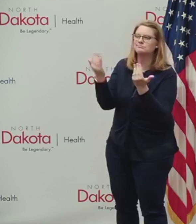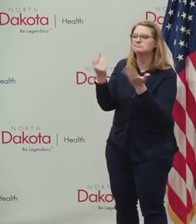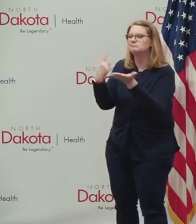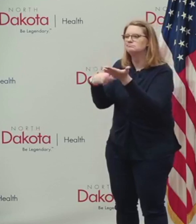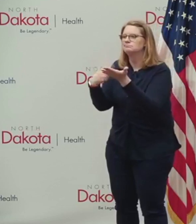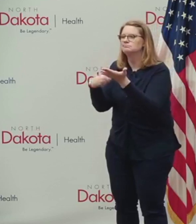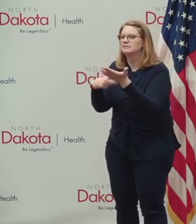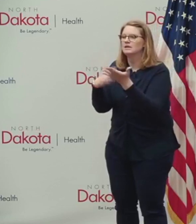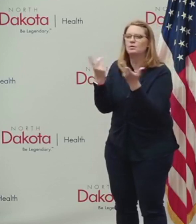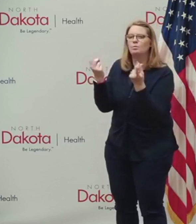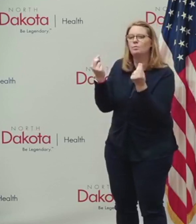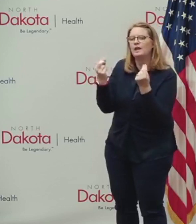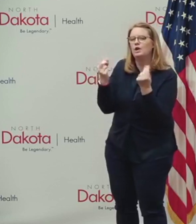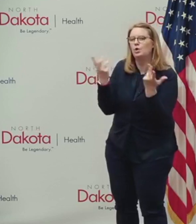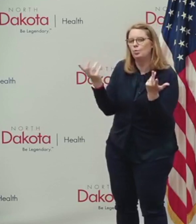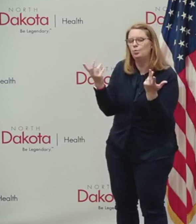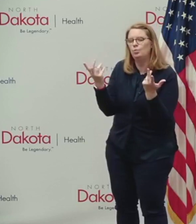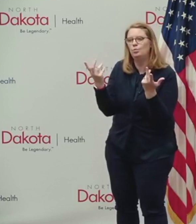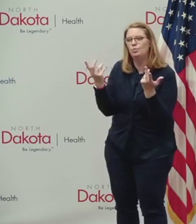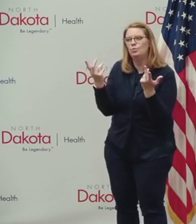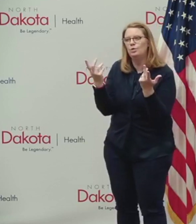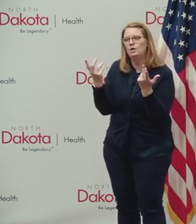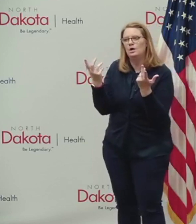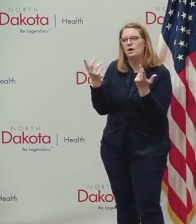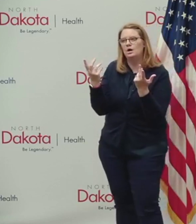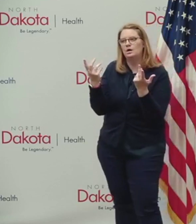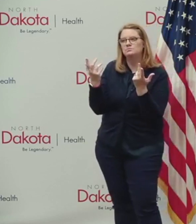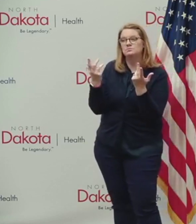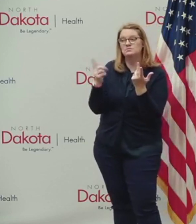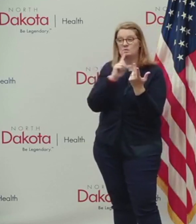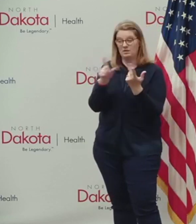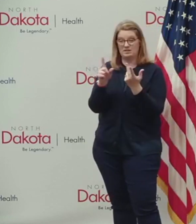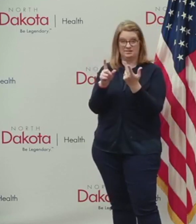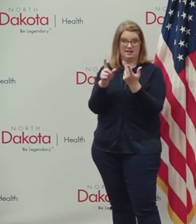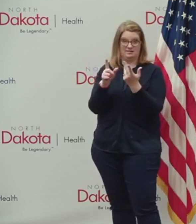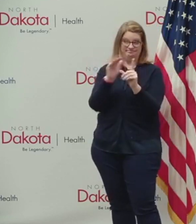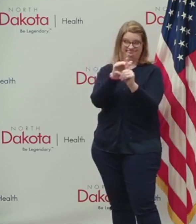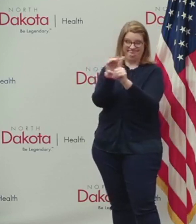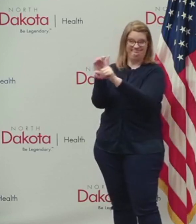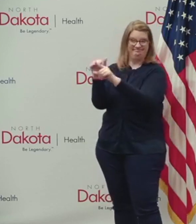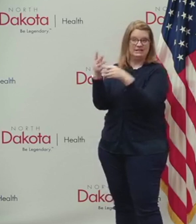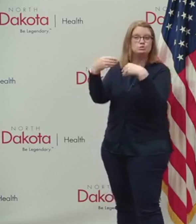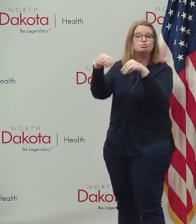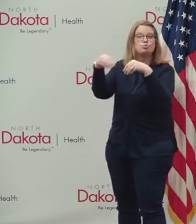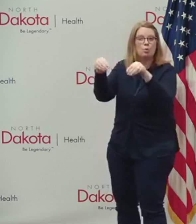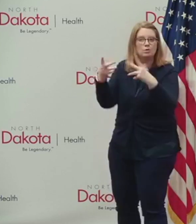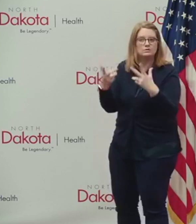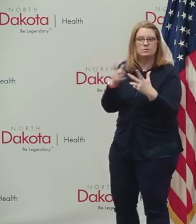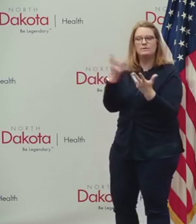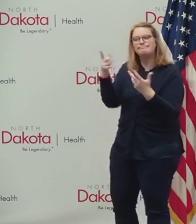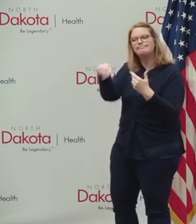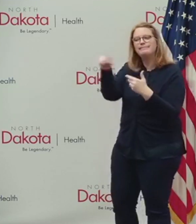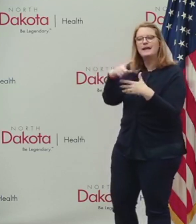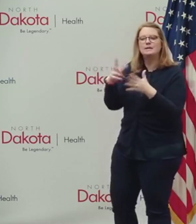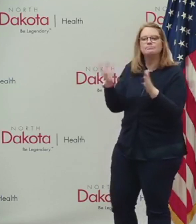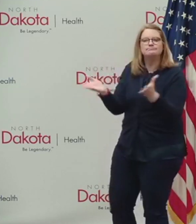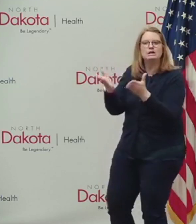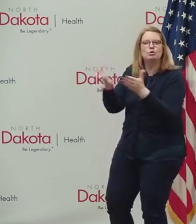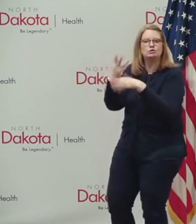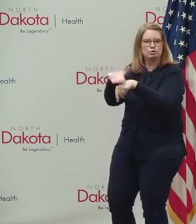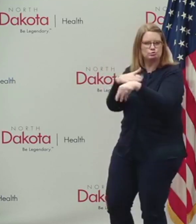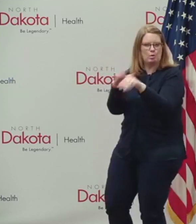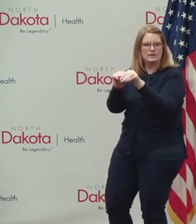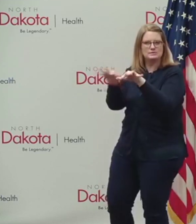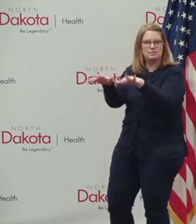measures that they can do at a even a store-by-store basis to help slow the spread in their community. And